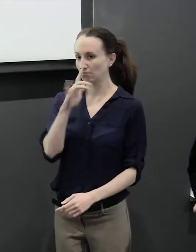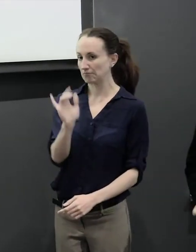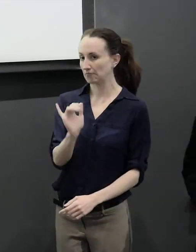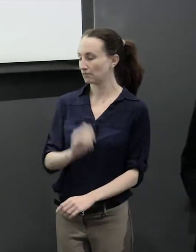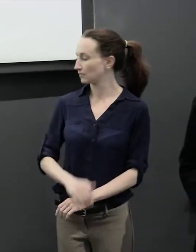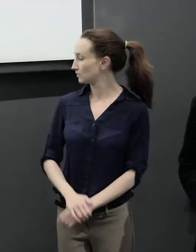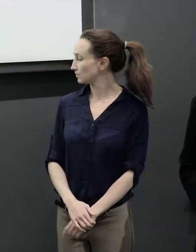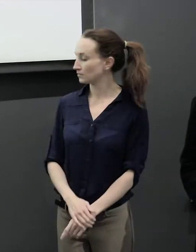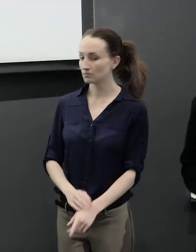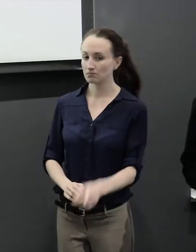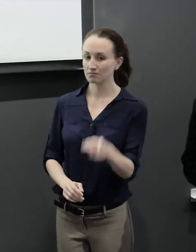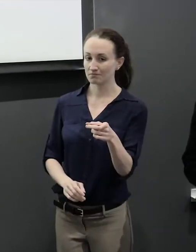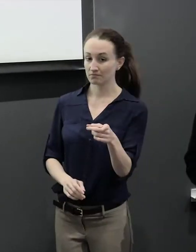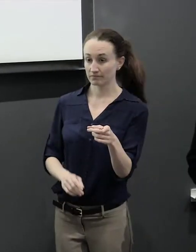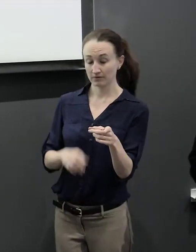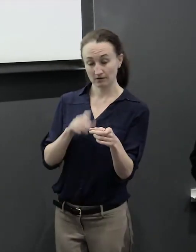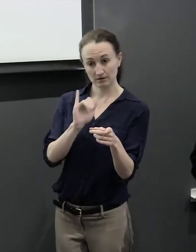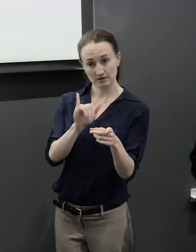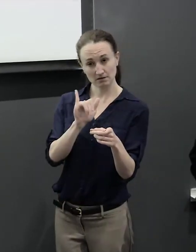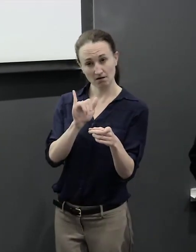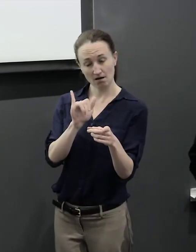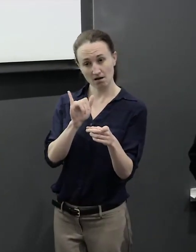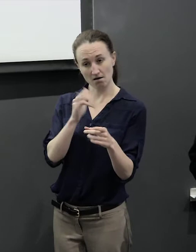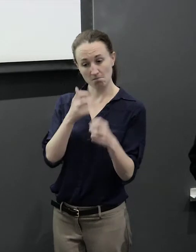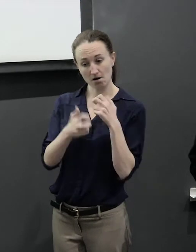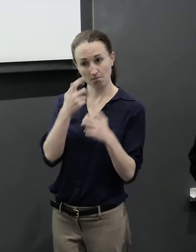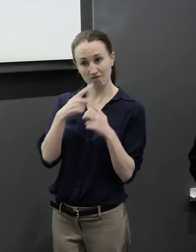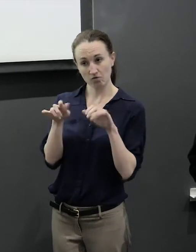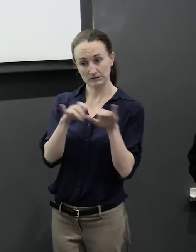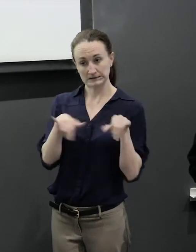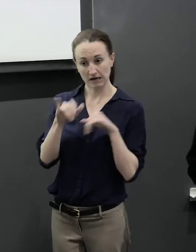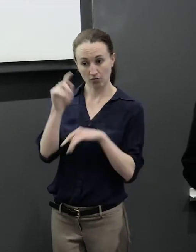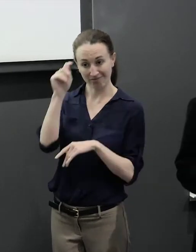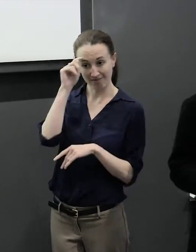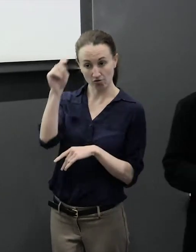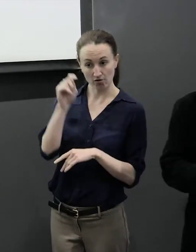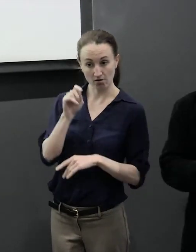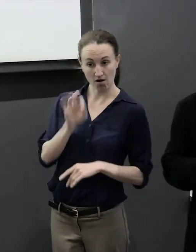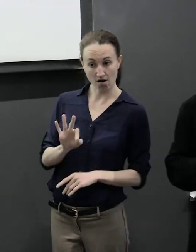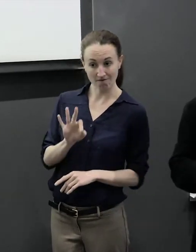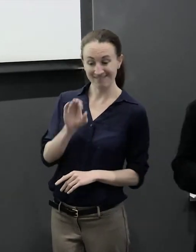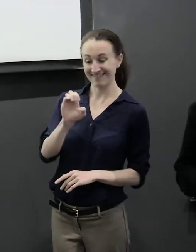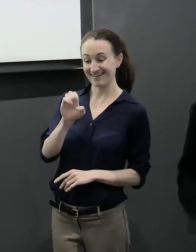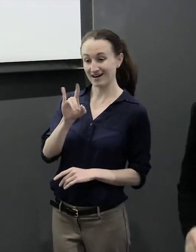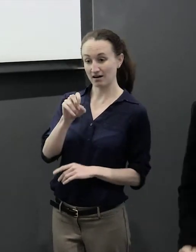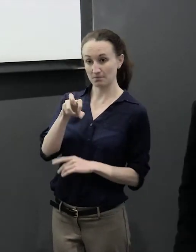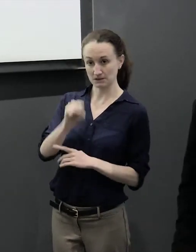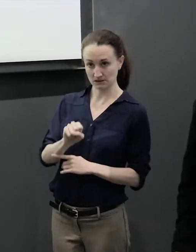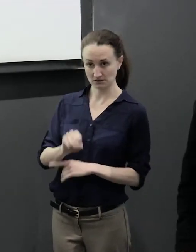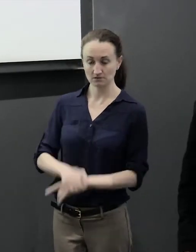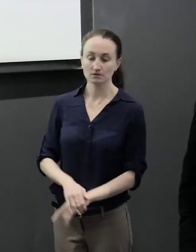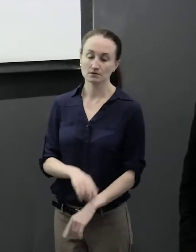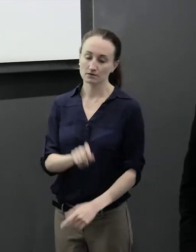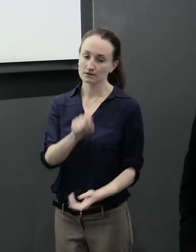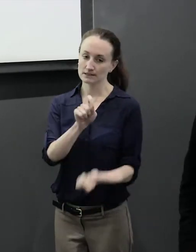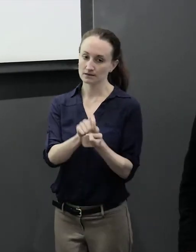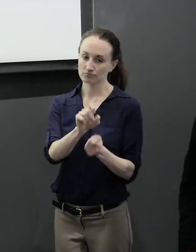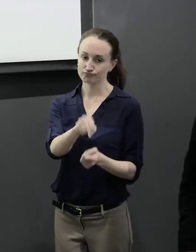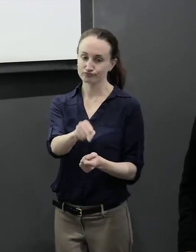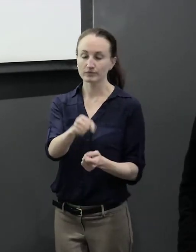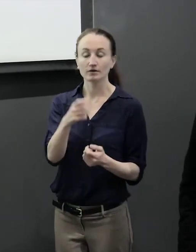Okay. Isn't this a problem for the standard theory of linguistics? Is that your view? Absolutely. So this, if you get these kinds of